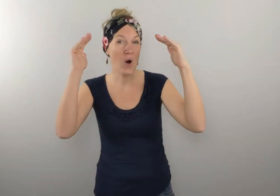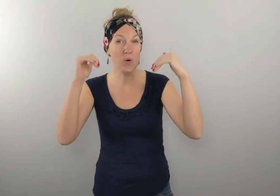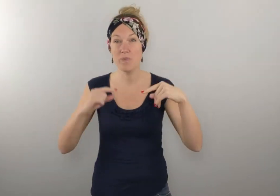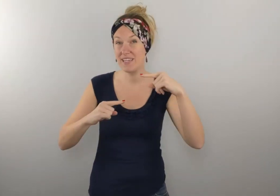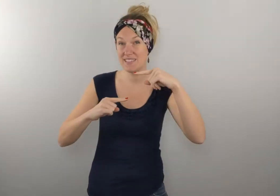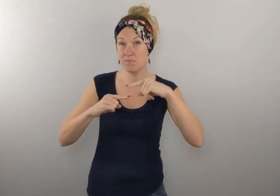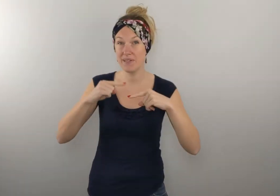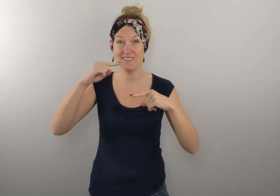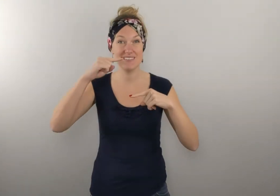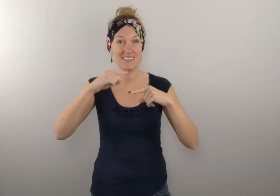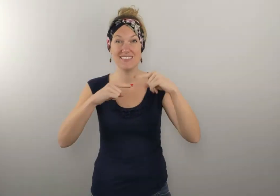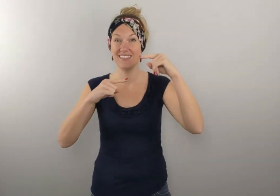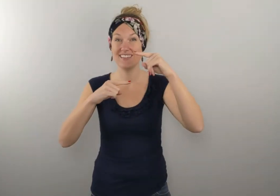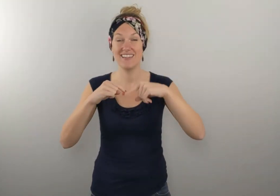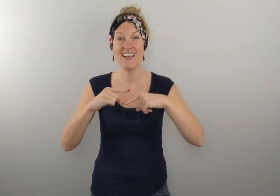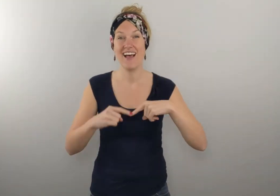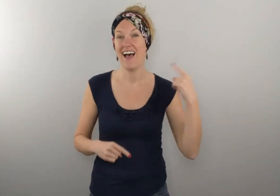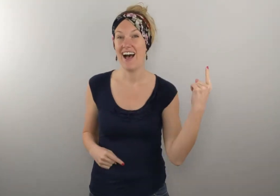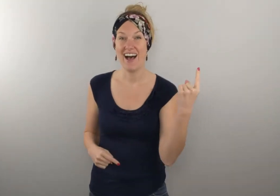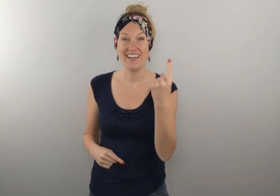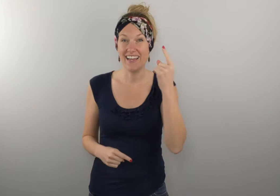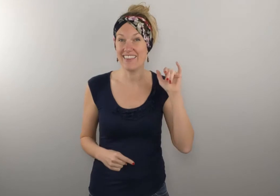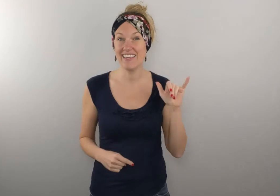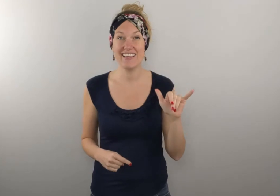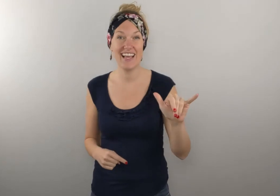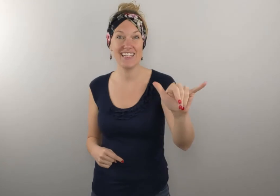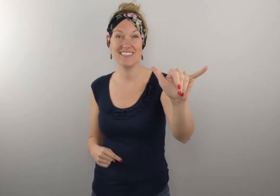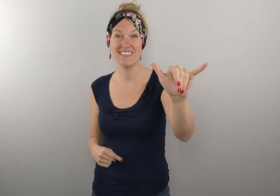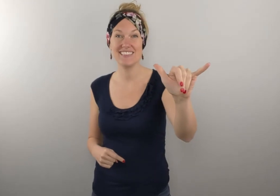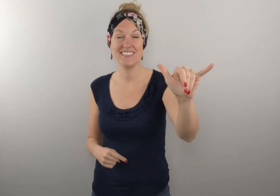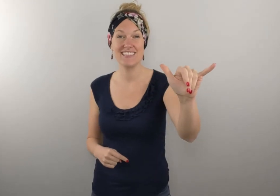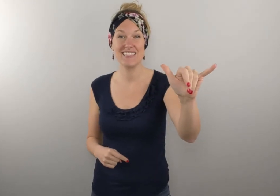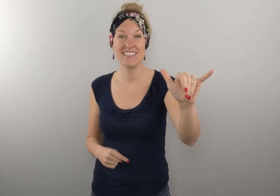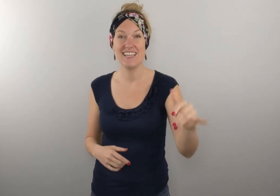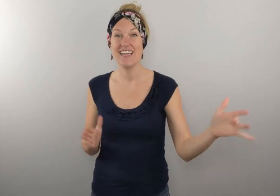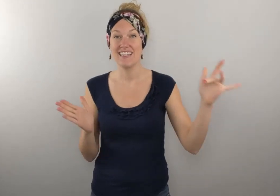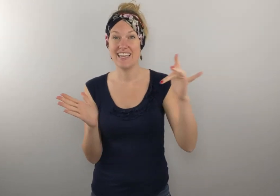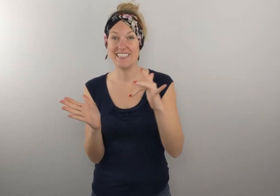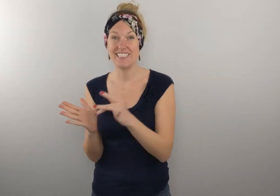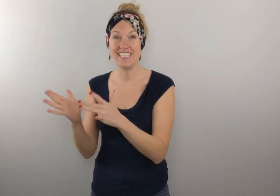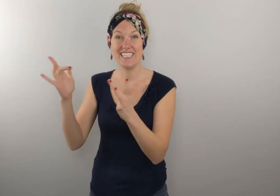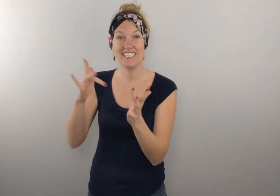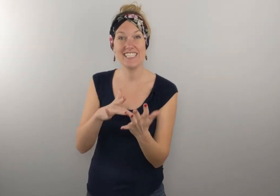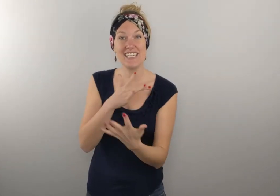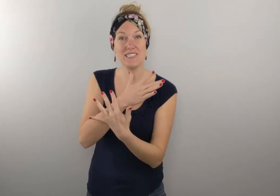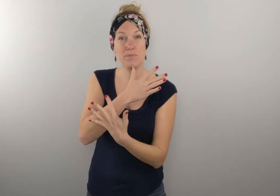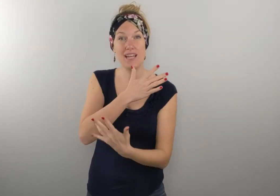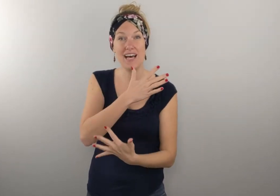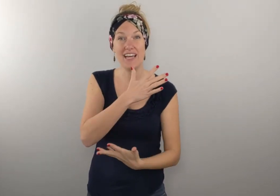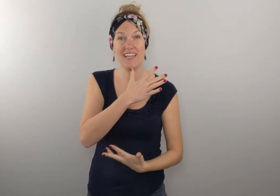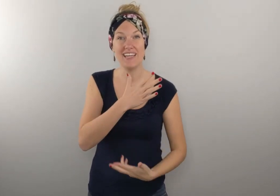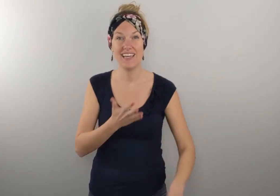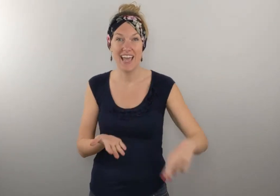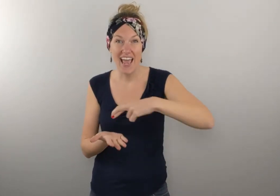hope is built on nothing less than Jesus' blood